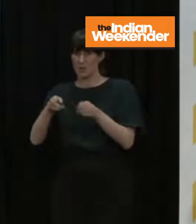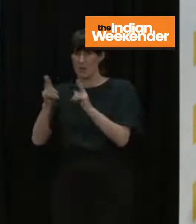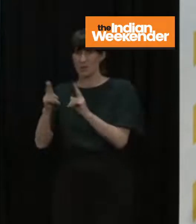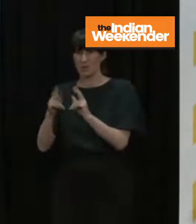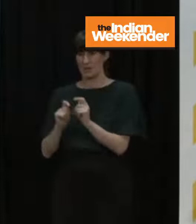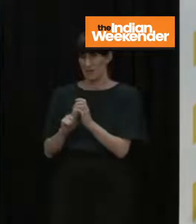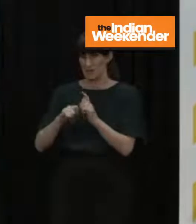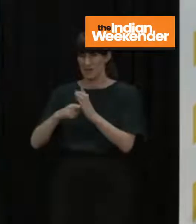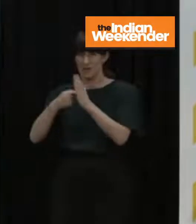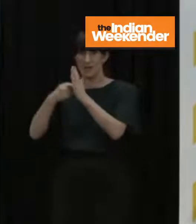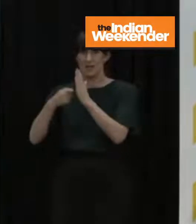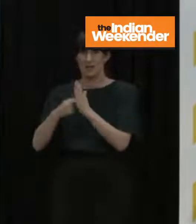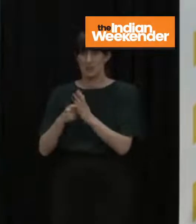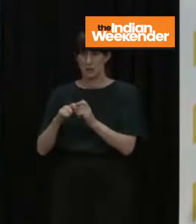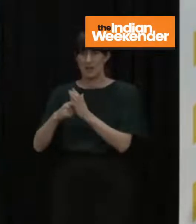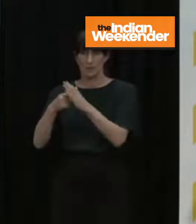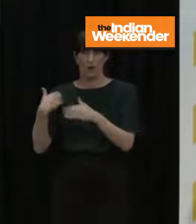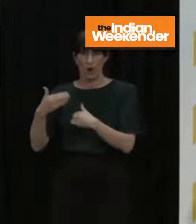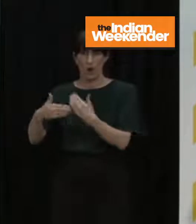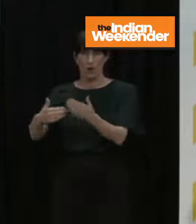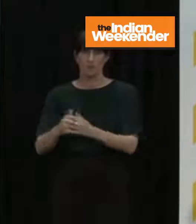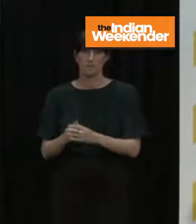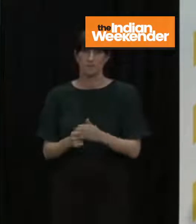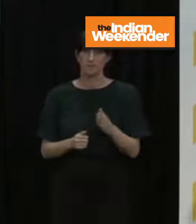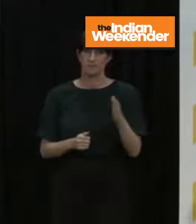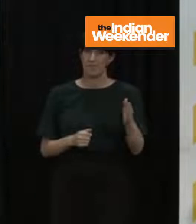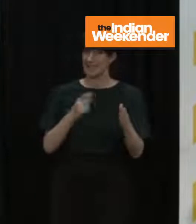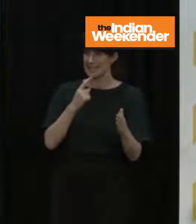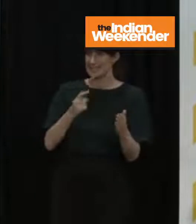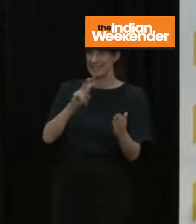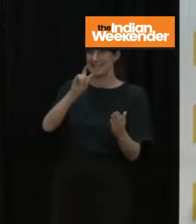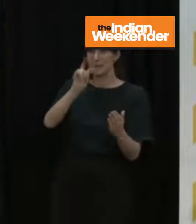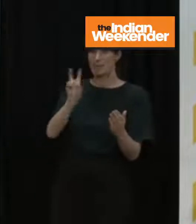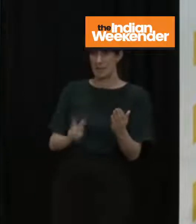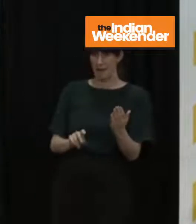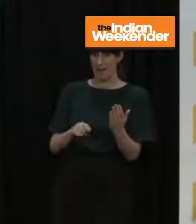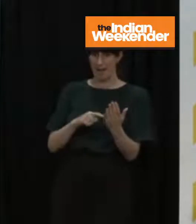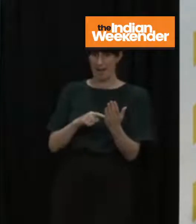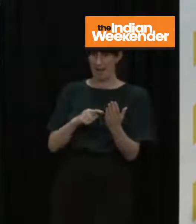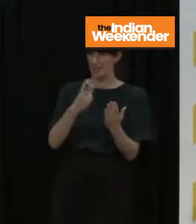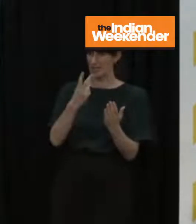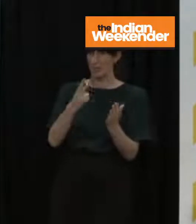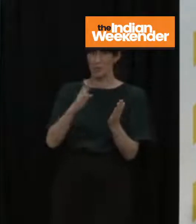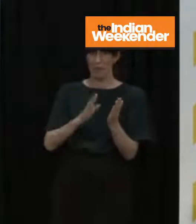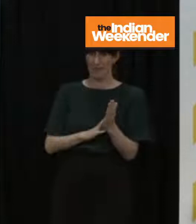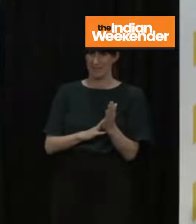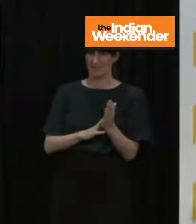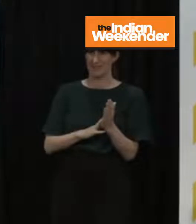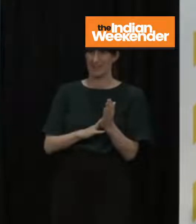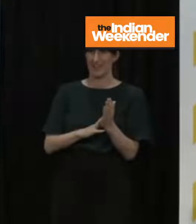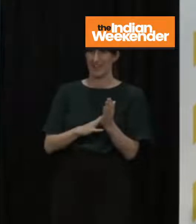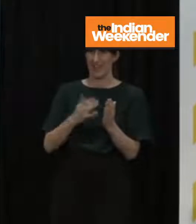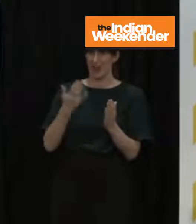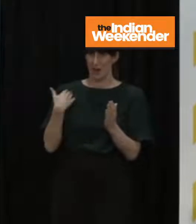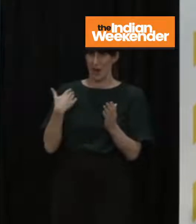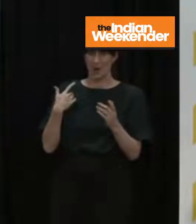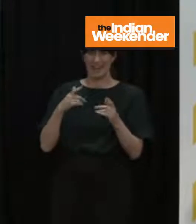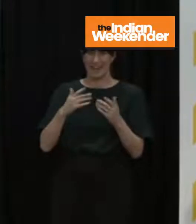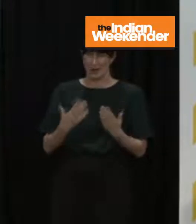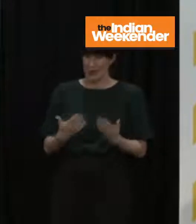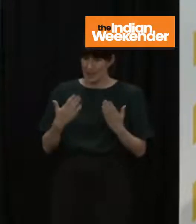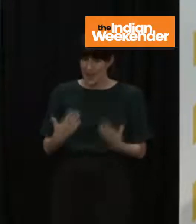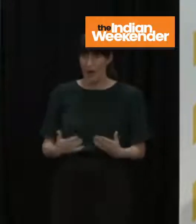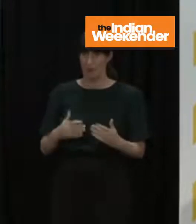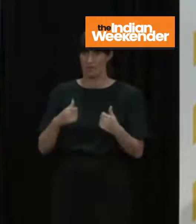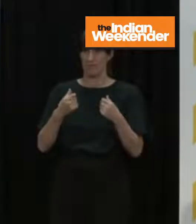that as well. You told me that in September that you needed to implement them as a matter of urgency, and it still took you 2 months to do all of those points. Well, you'll be aware that we